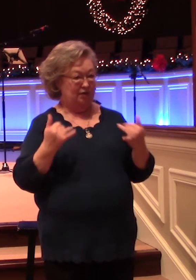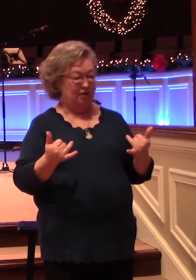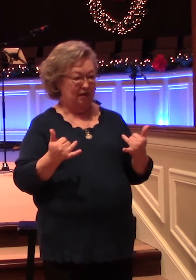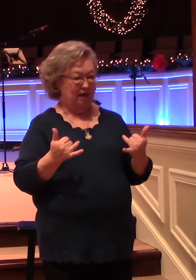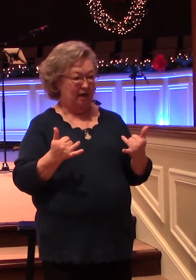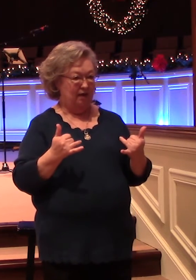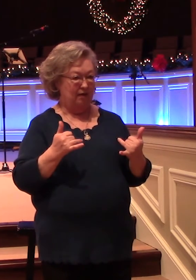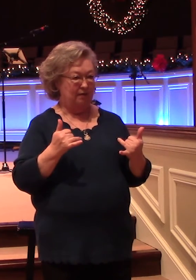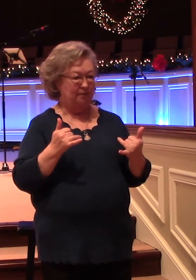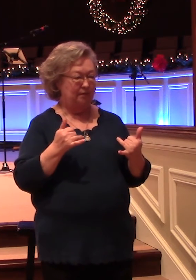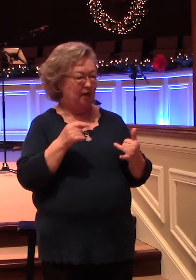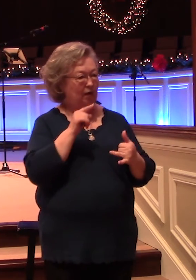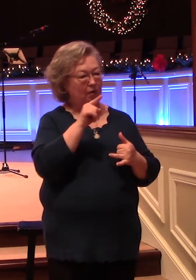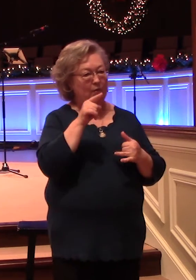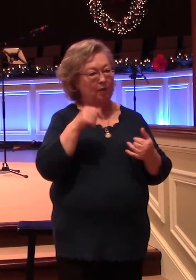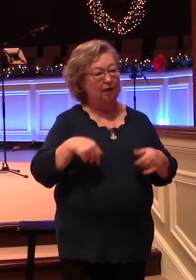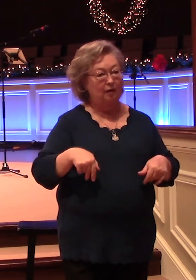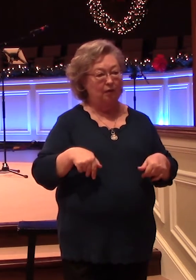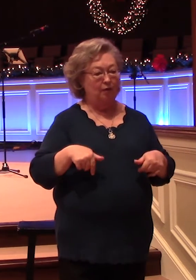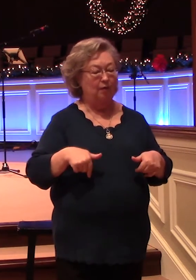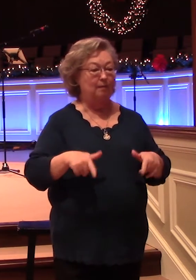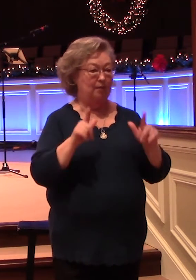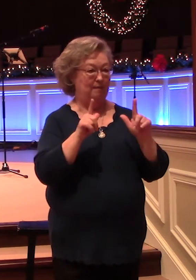turn you into